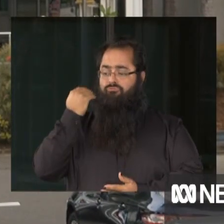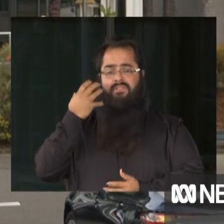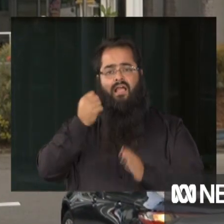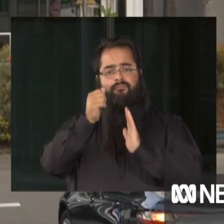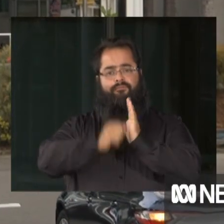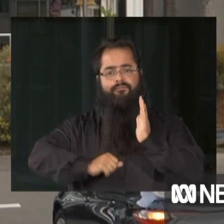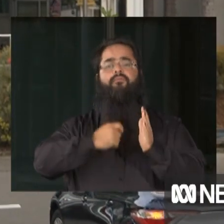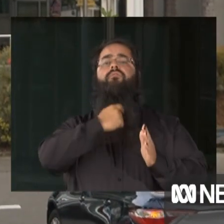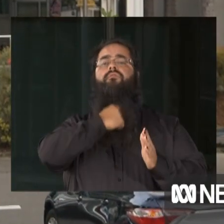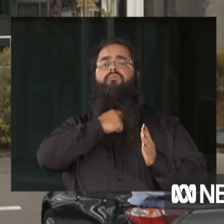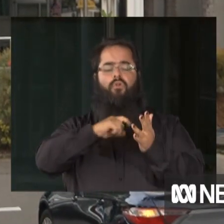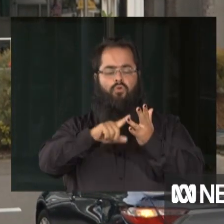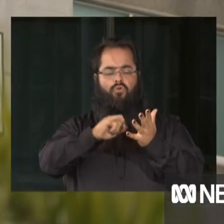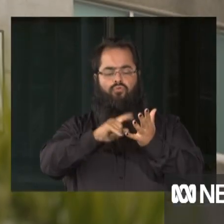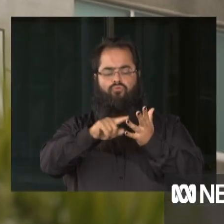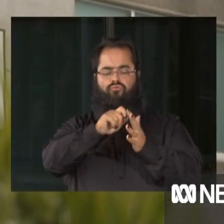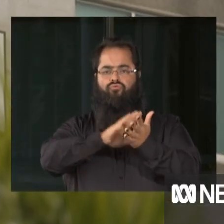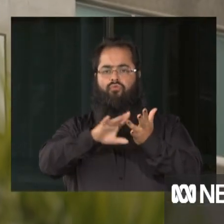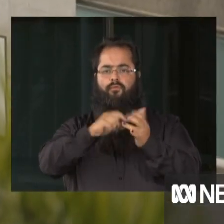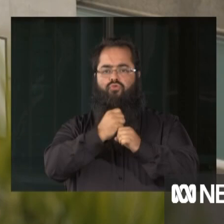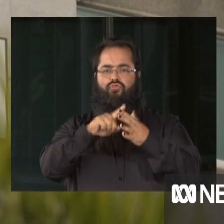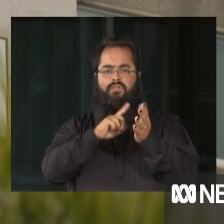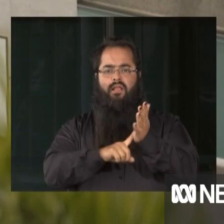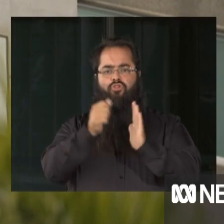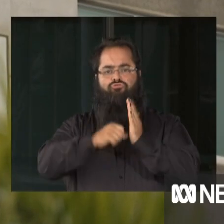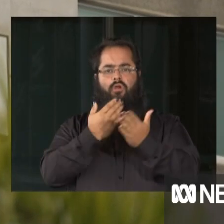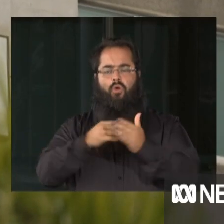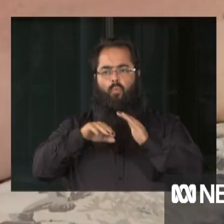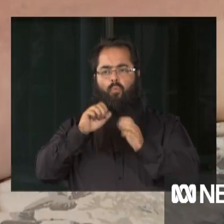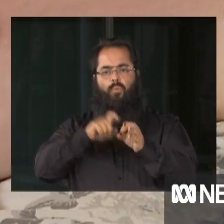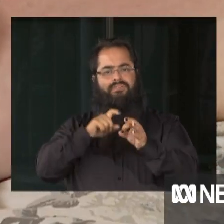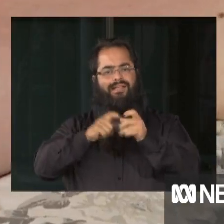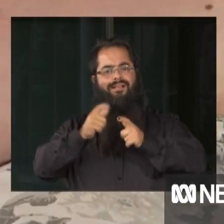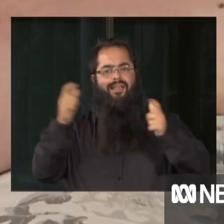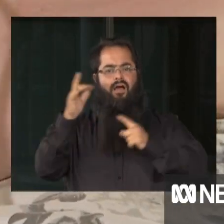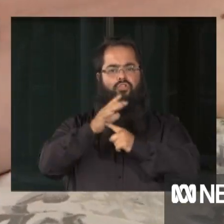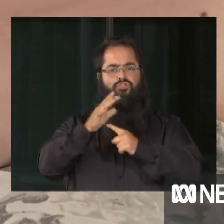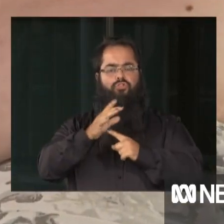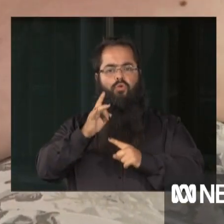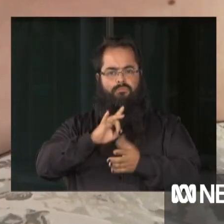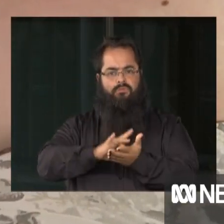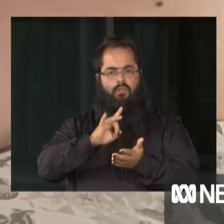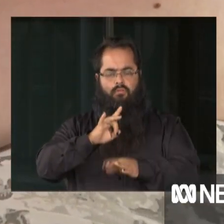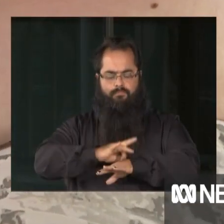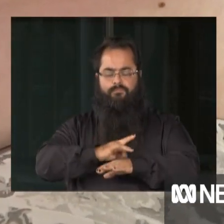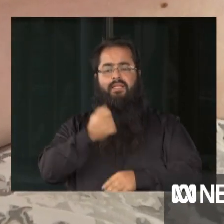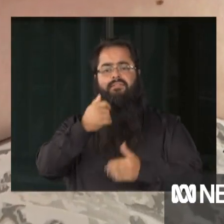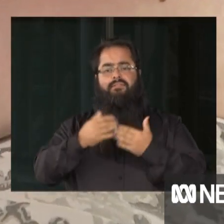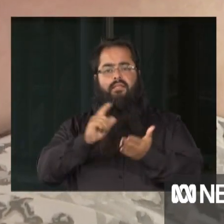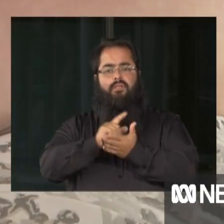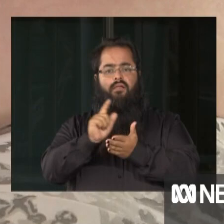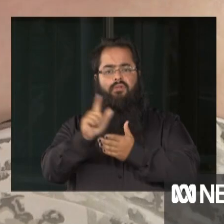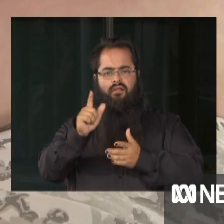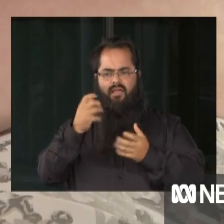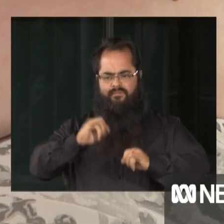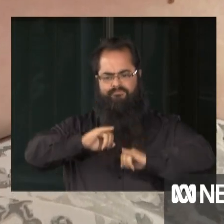She recently had esophageal surgery at Queensland's largest hospital. 6 days later, there was a complication and she went